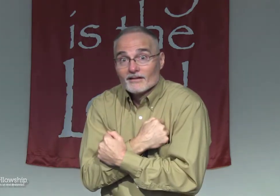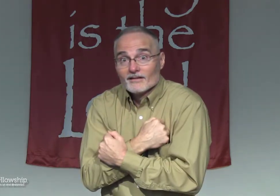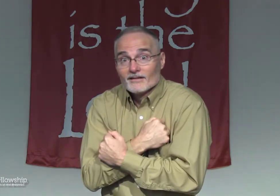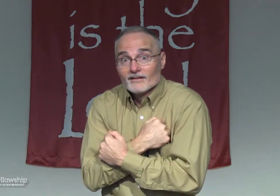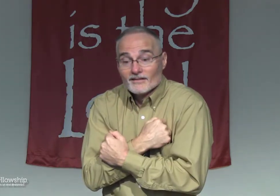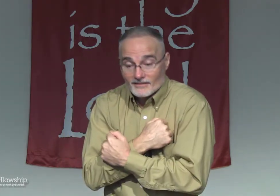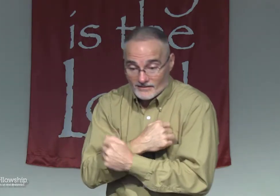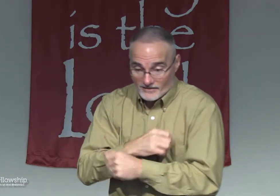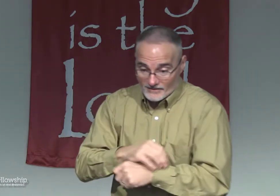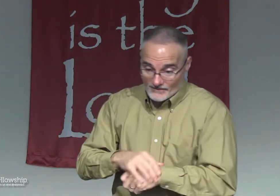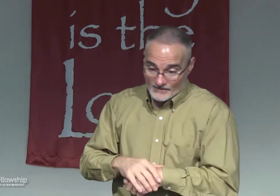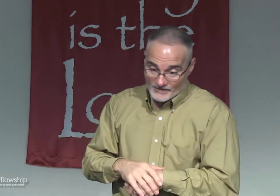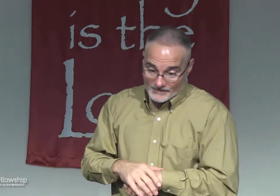His example for love.